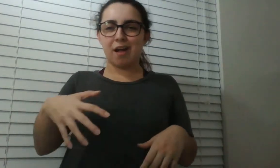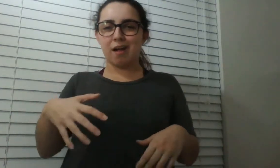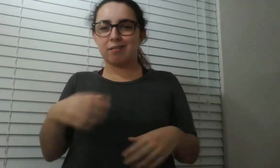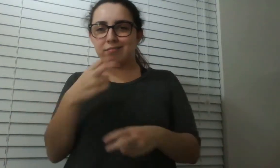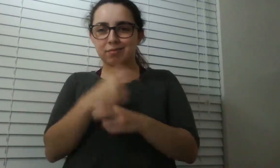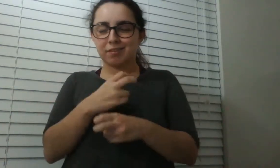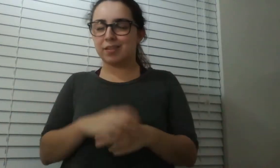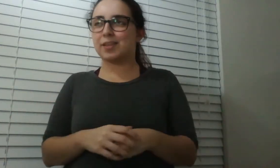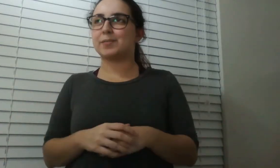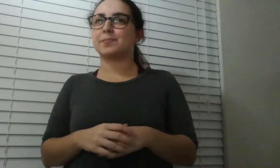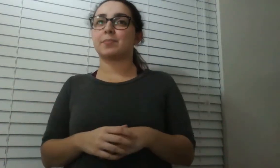it?